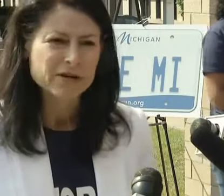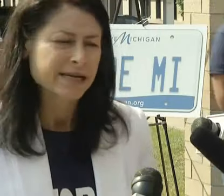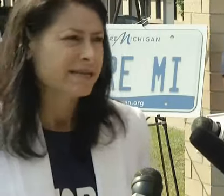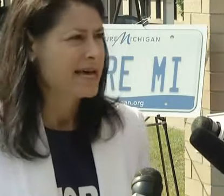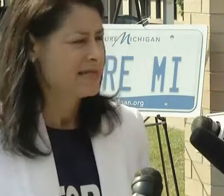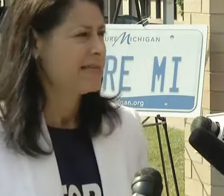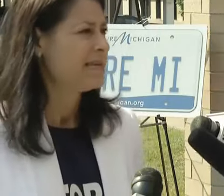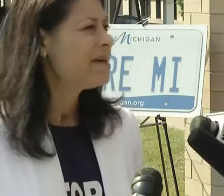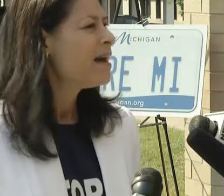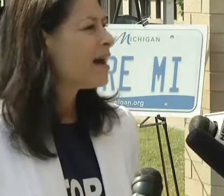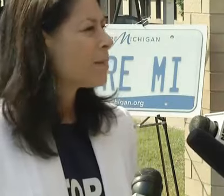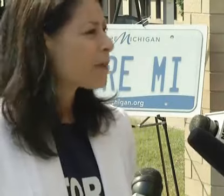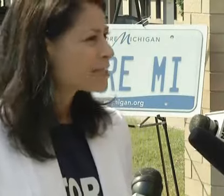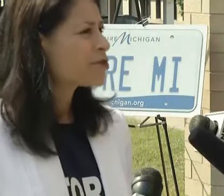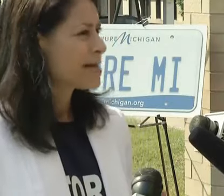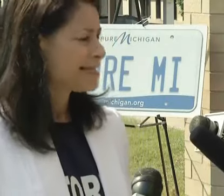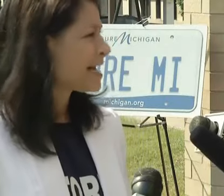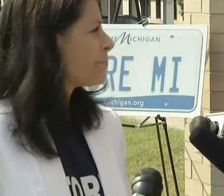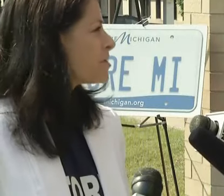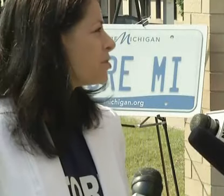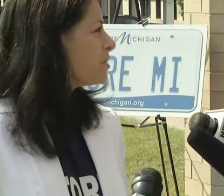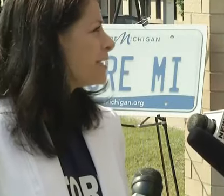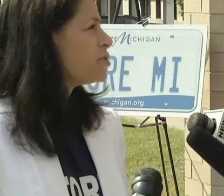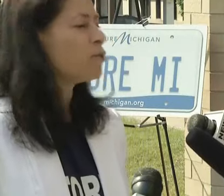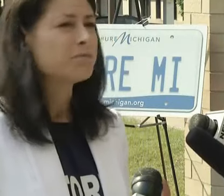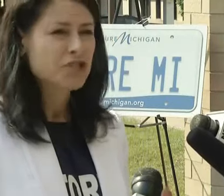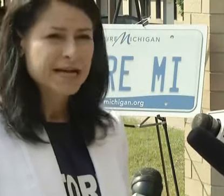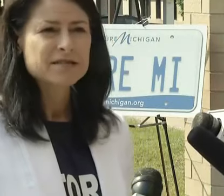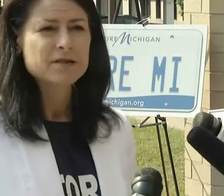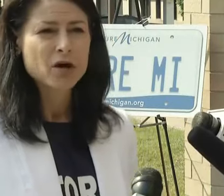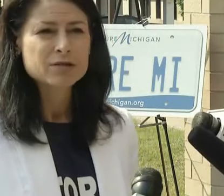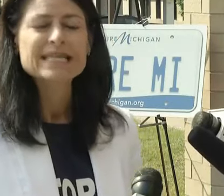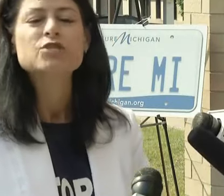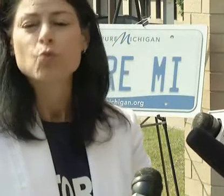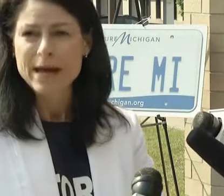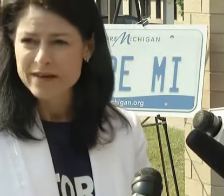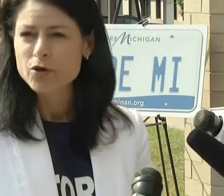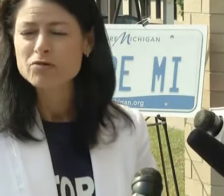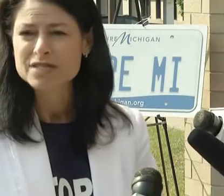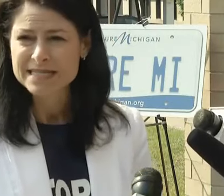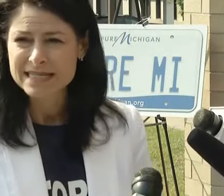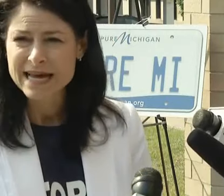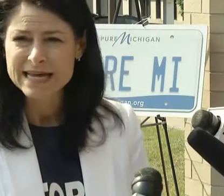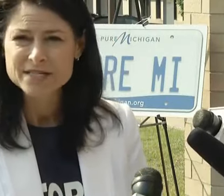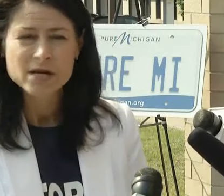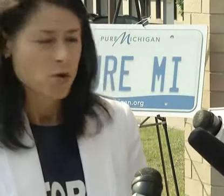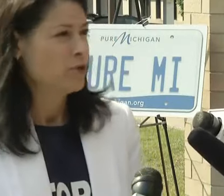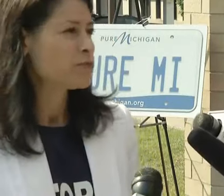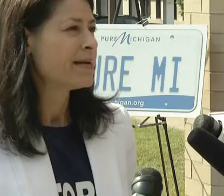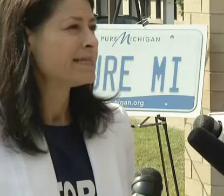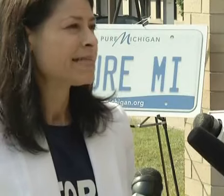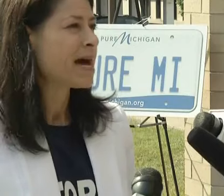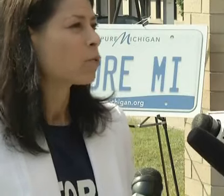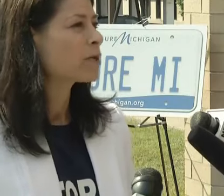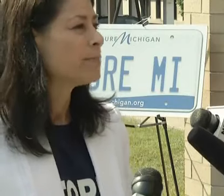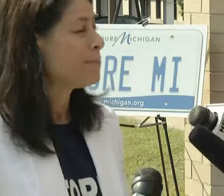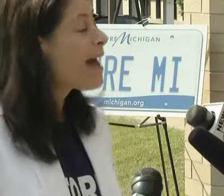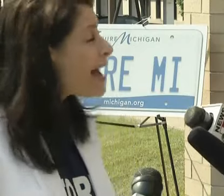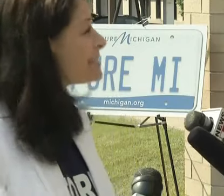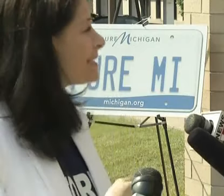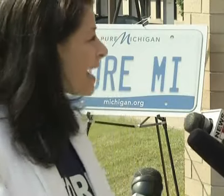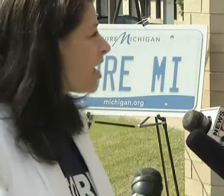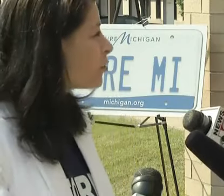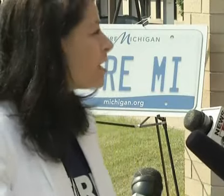60-day period that the prosecutor has an opportunity to object to those. He's waived those 60 days, which means that we're